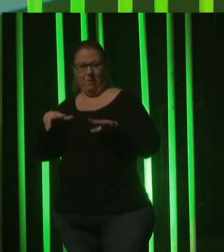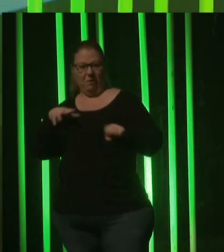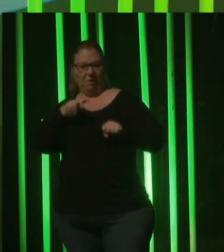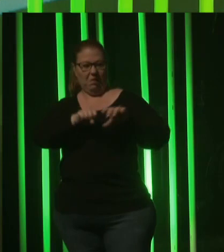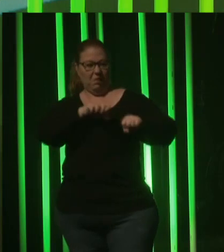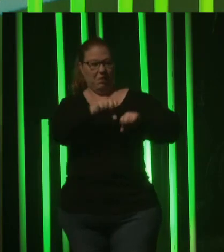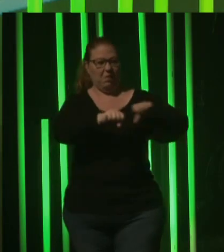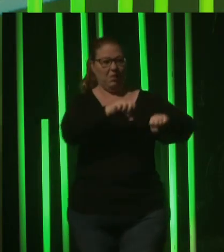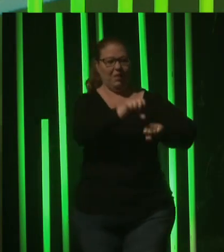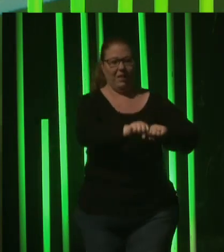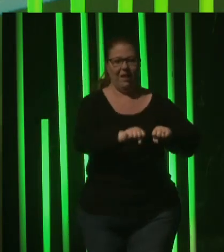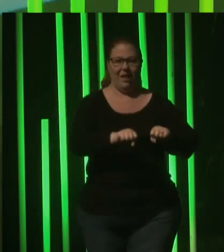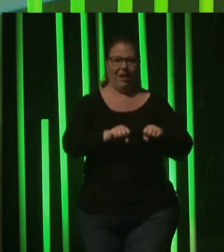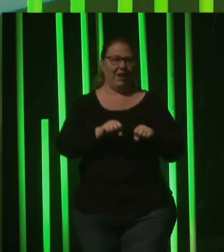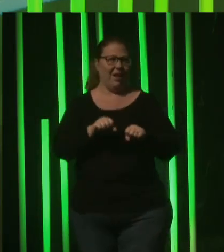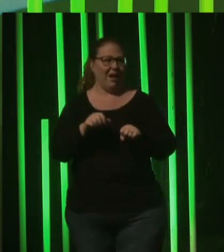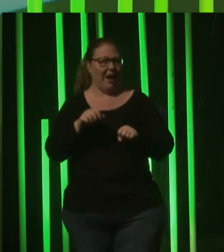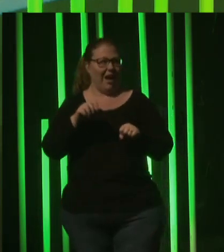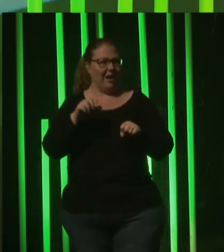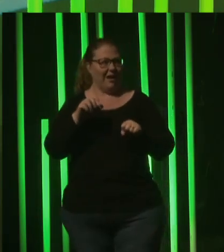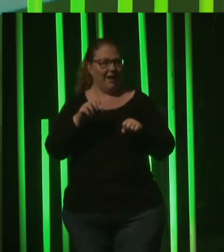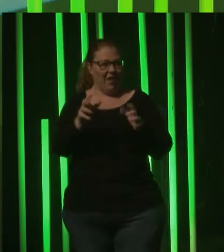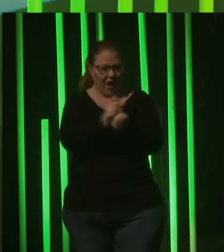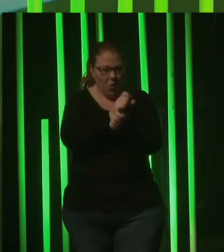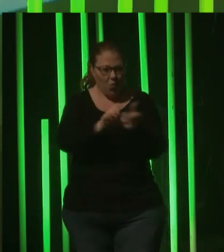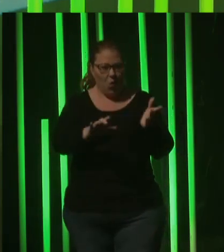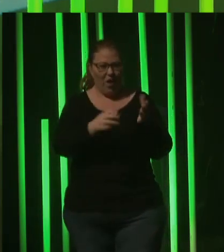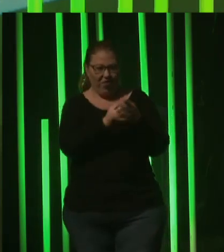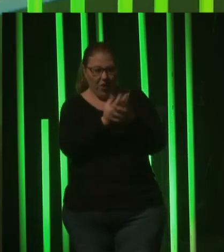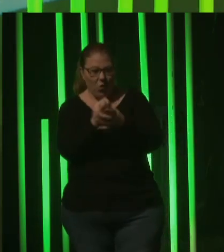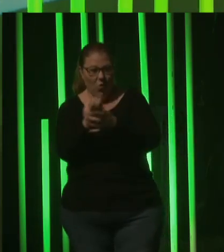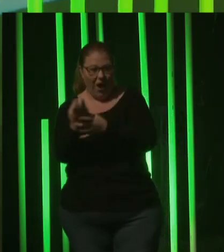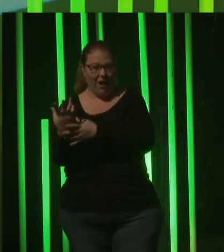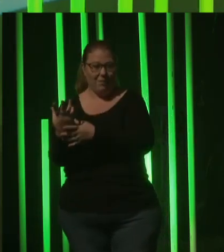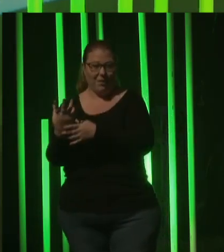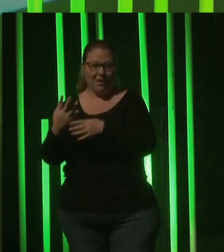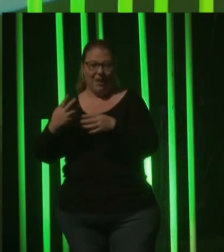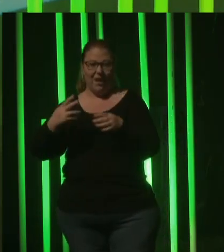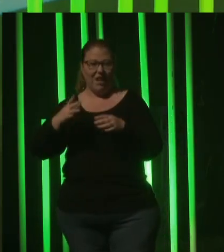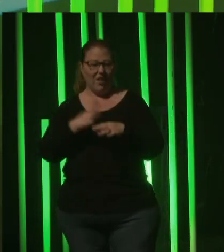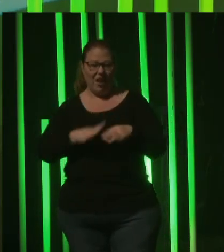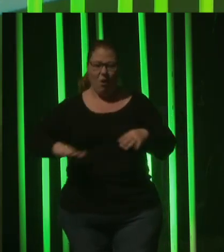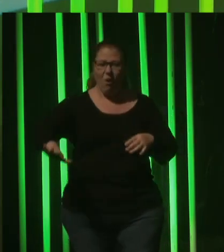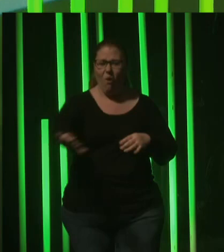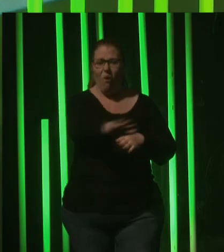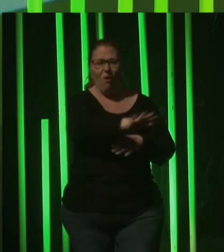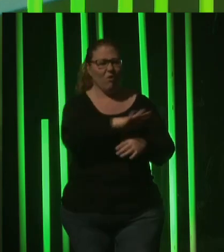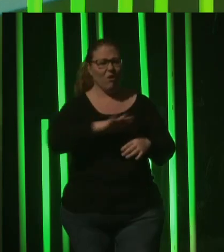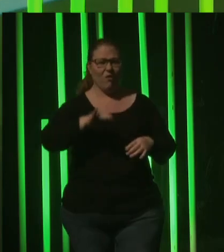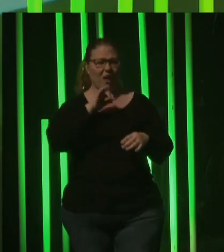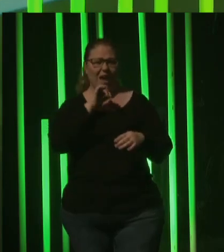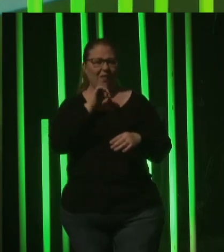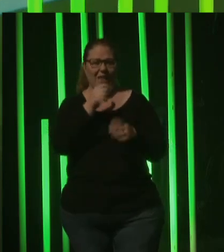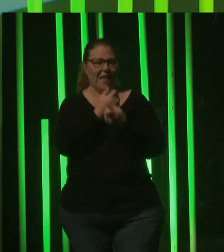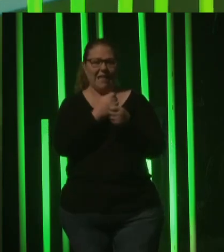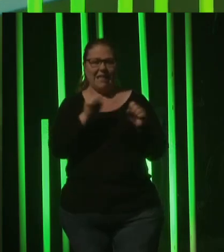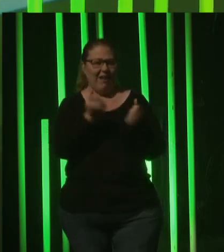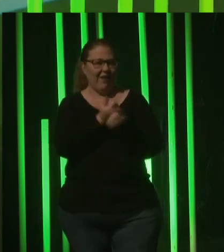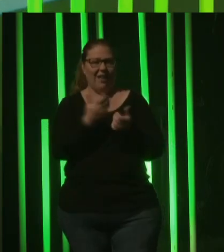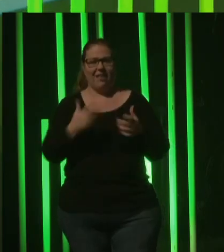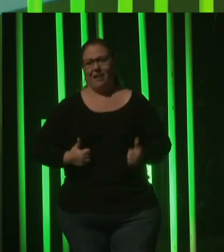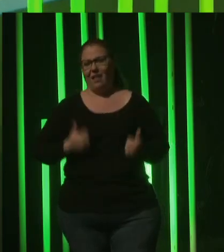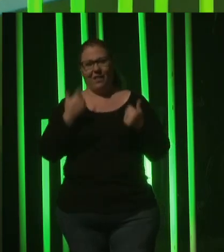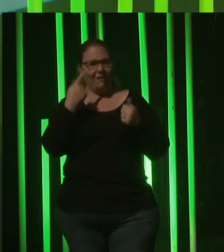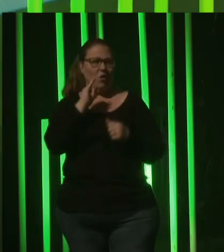They camped on the land and ruined the crops all the way to Gaza and did not spare a living thing for